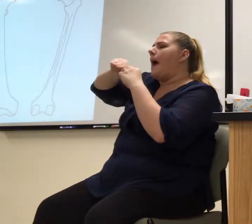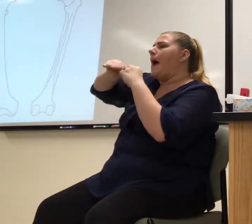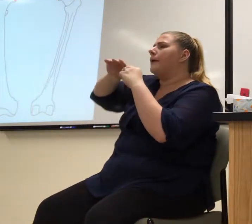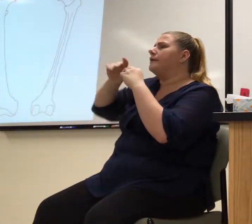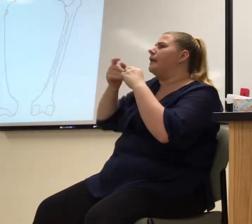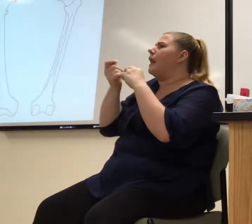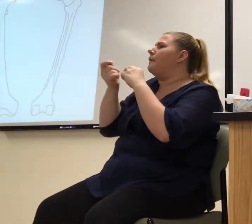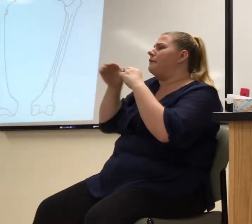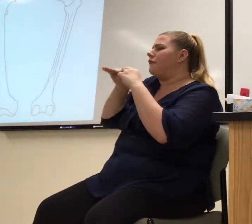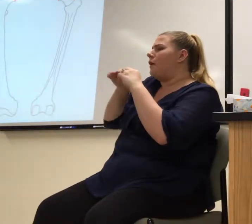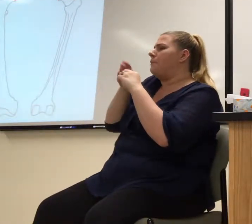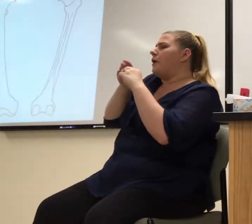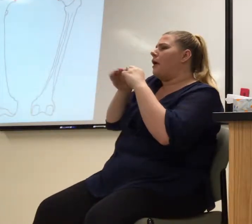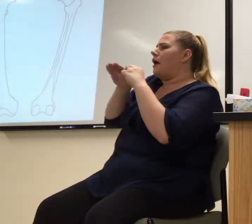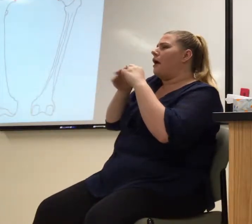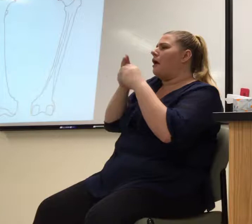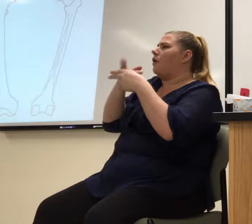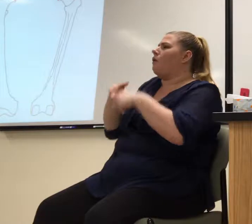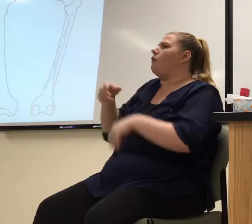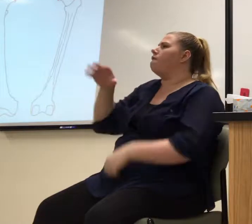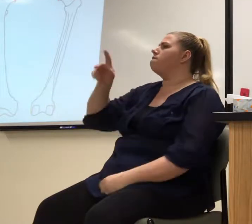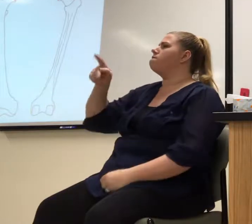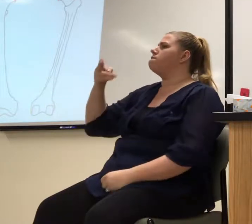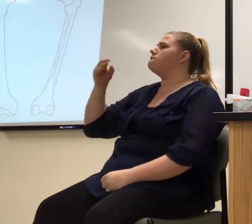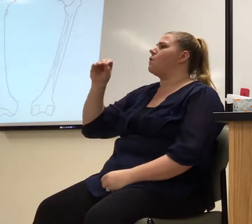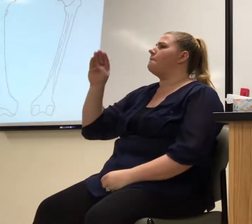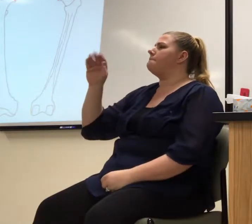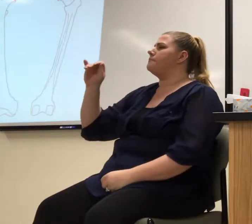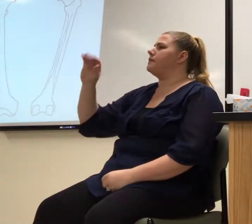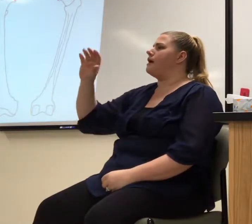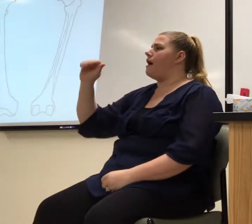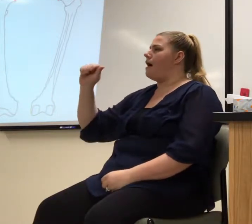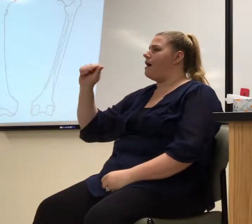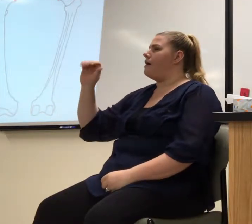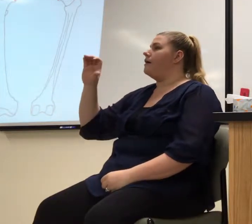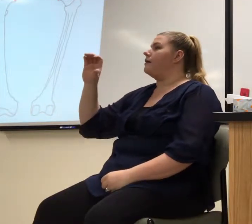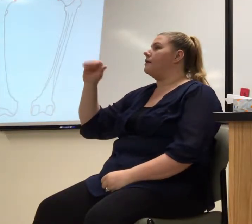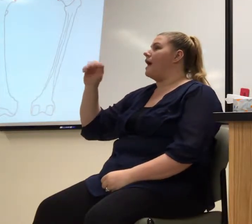depression is the fovea capitis.